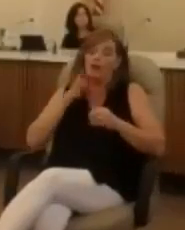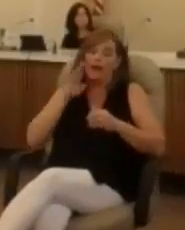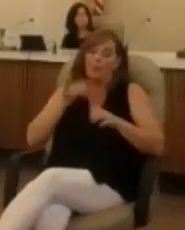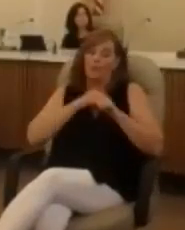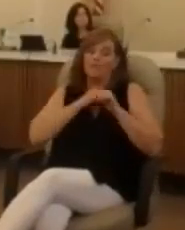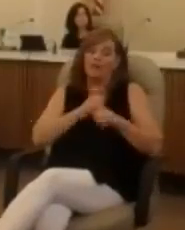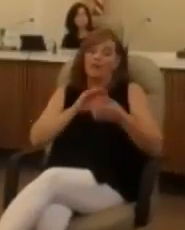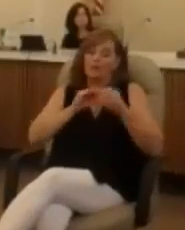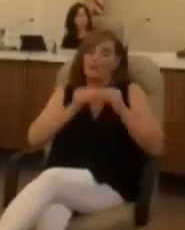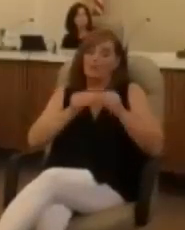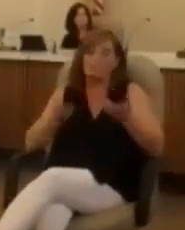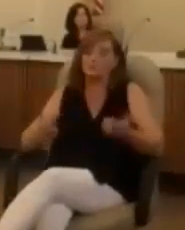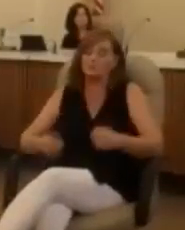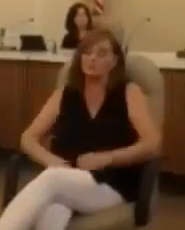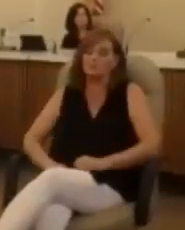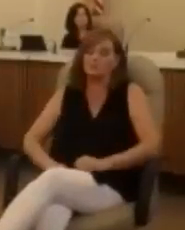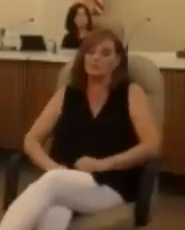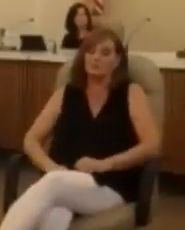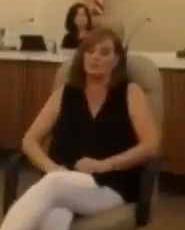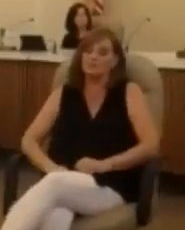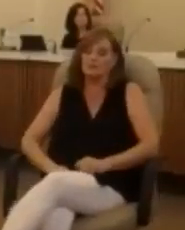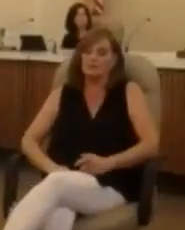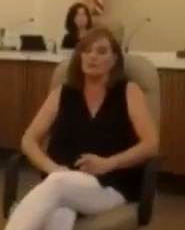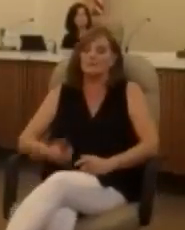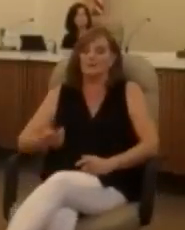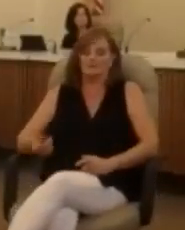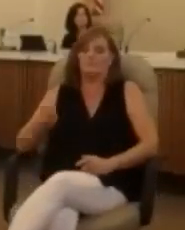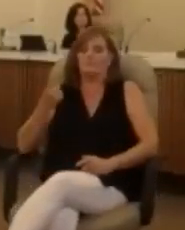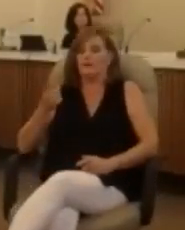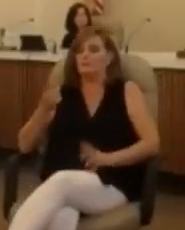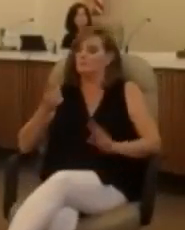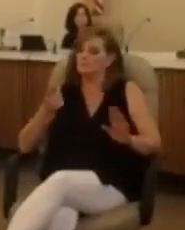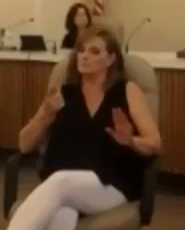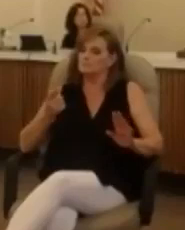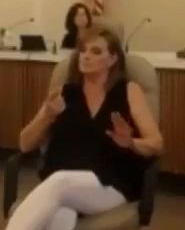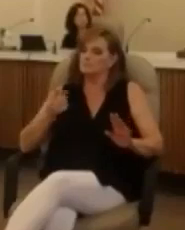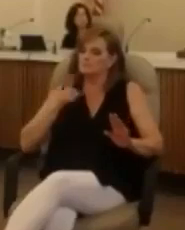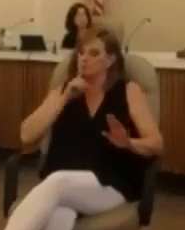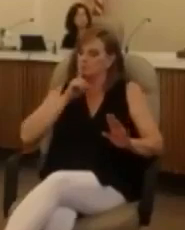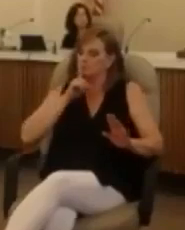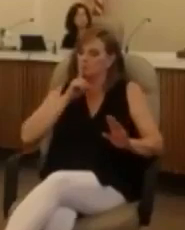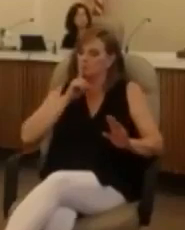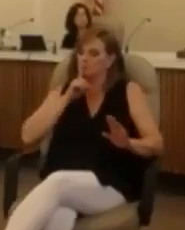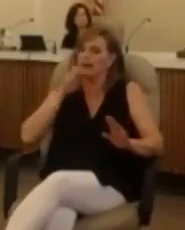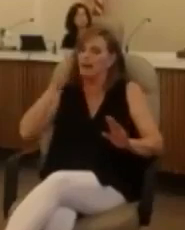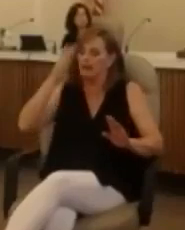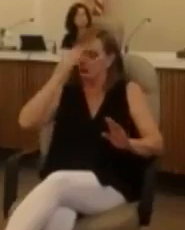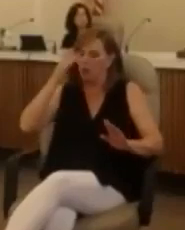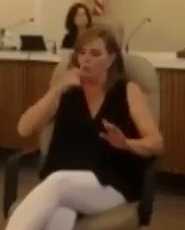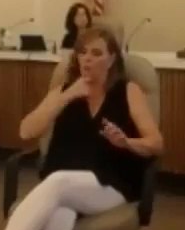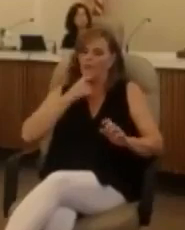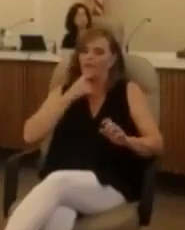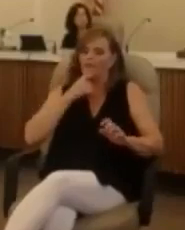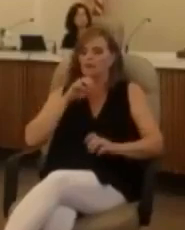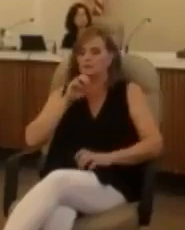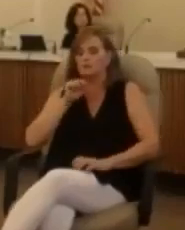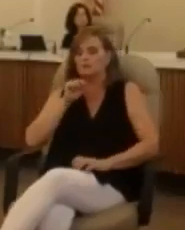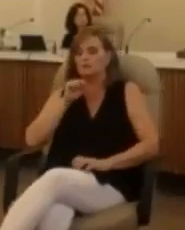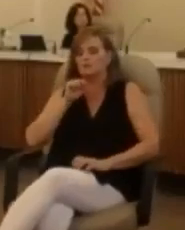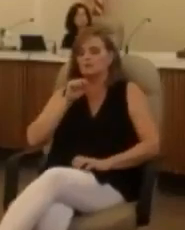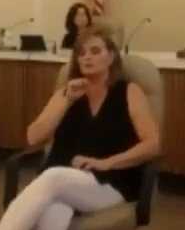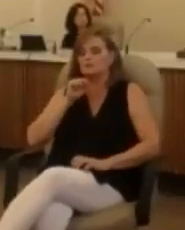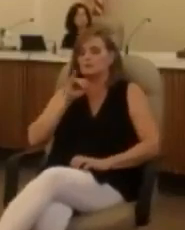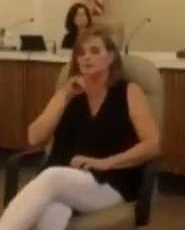I just have a hard time doing that. That's not to say there aren't issues, sightline issues. I've got sightline issues in my